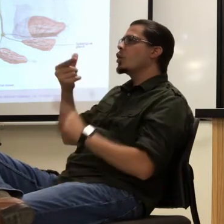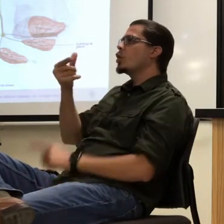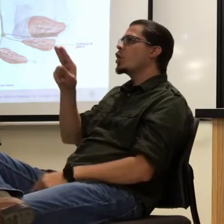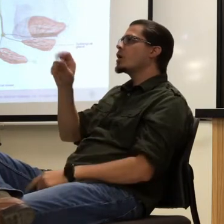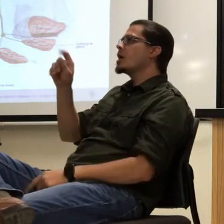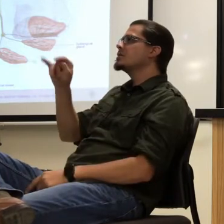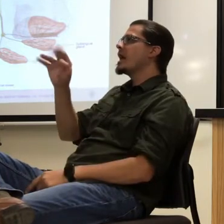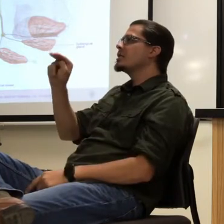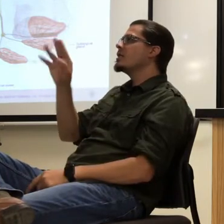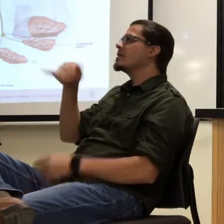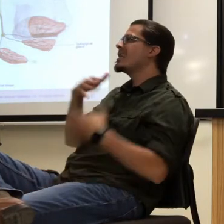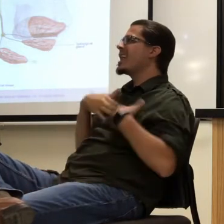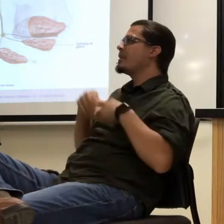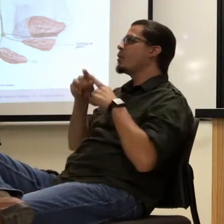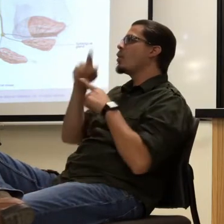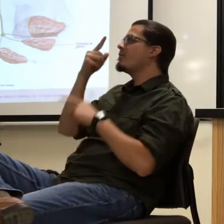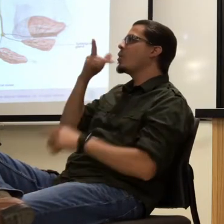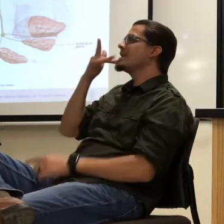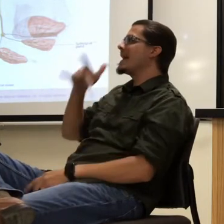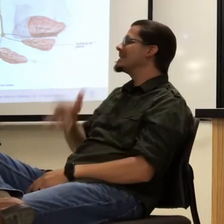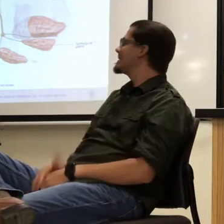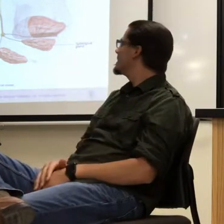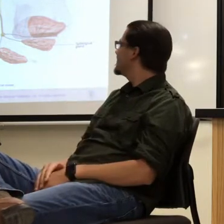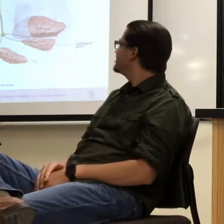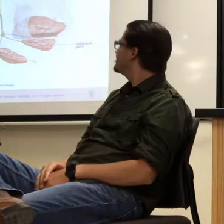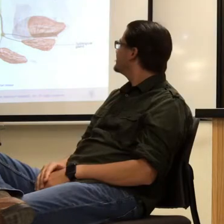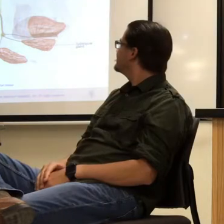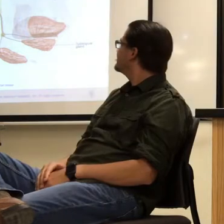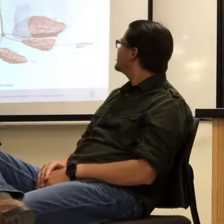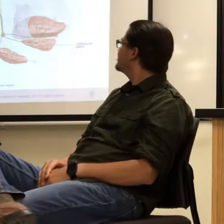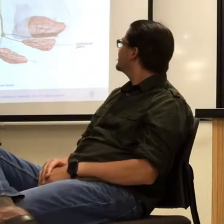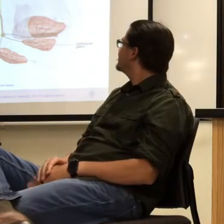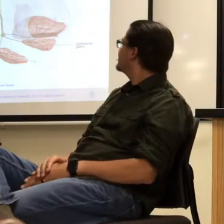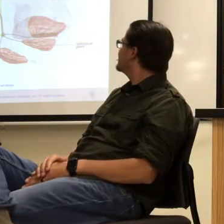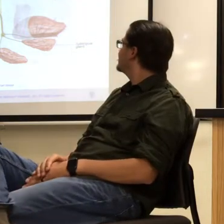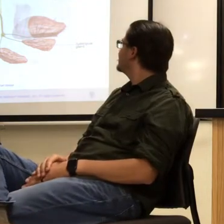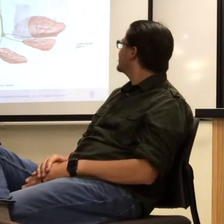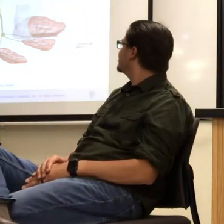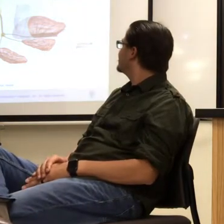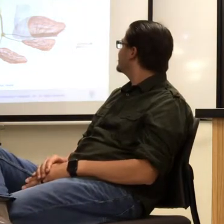that's the anatomy word for tastes. So just put anterior